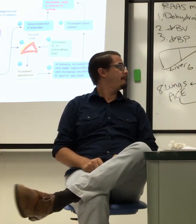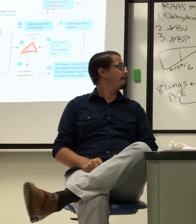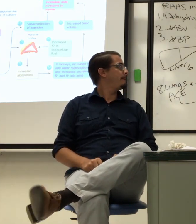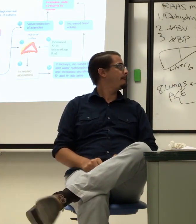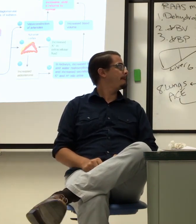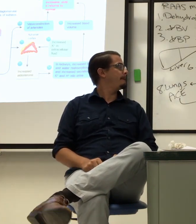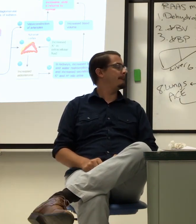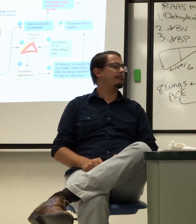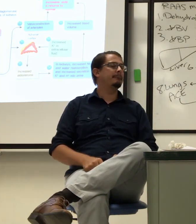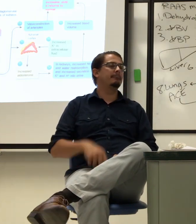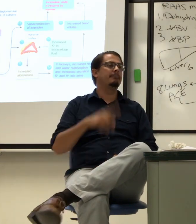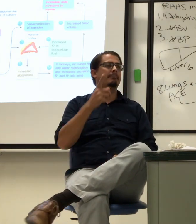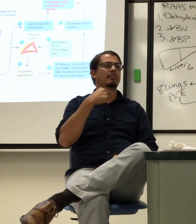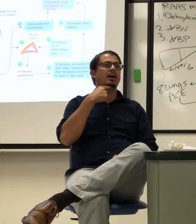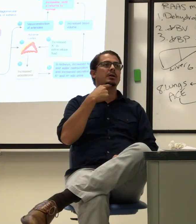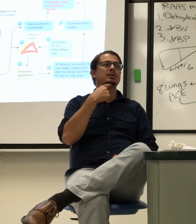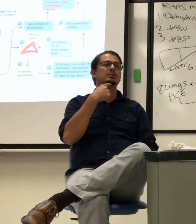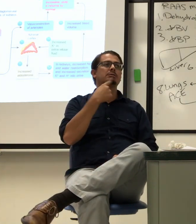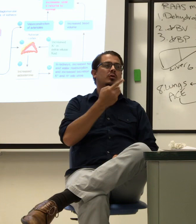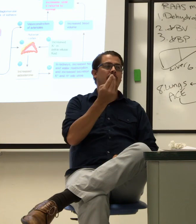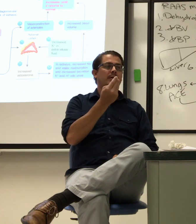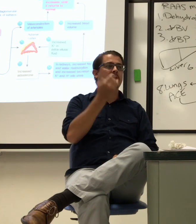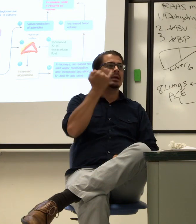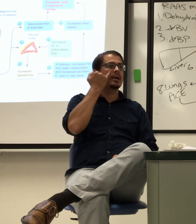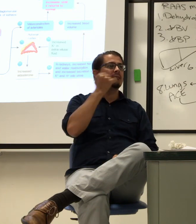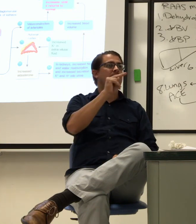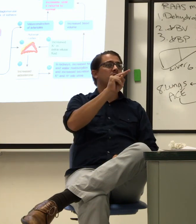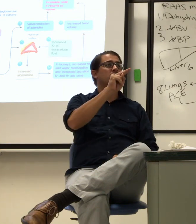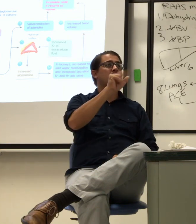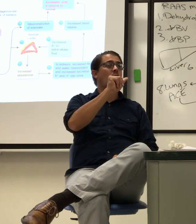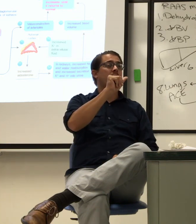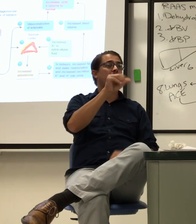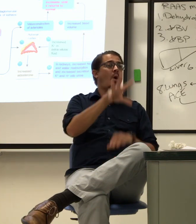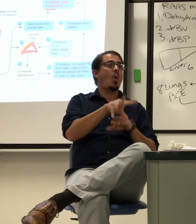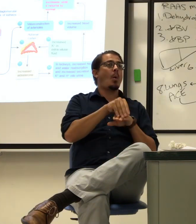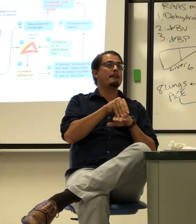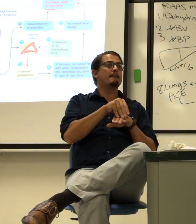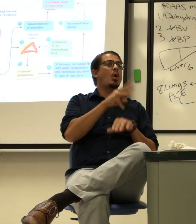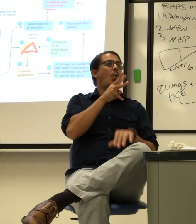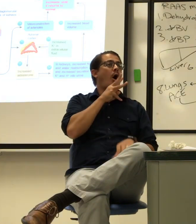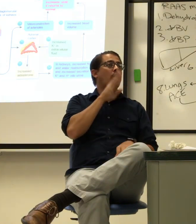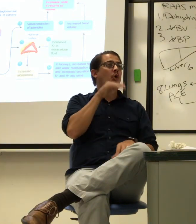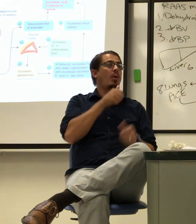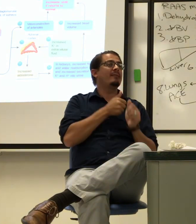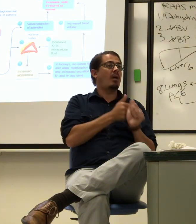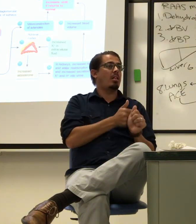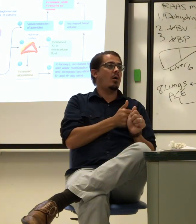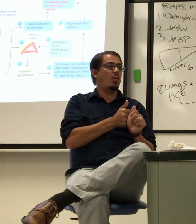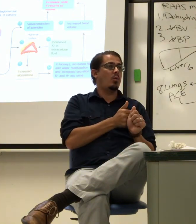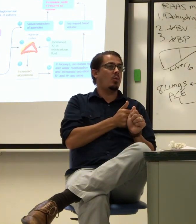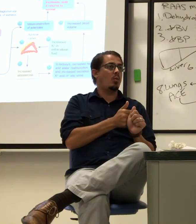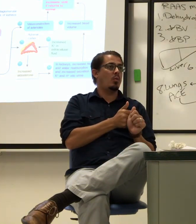And what we had said yesterday, when you get that sodium reabsorption, water will follow. Okay.